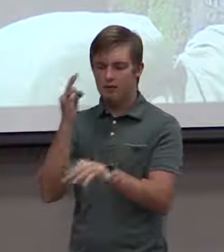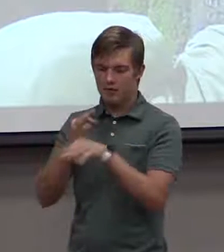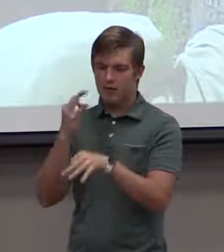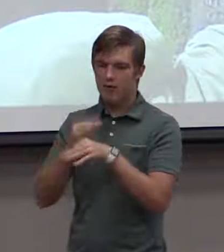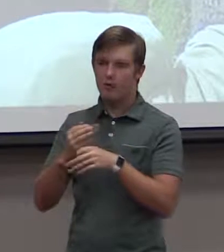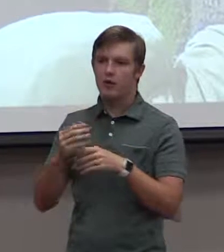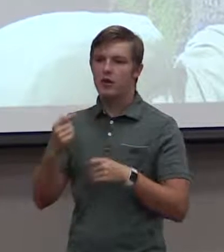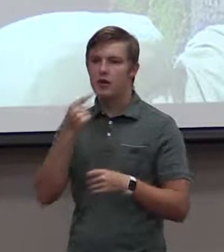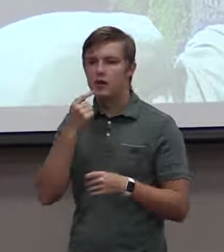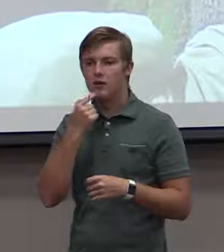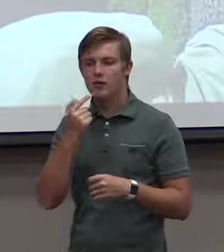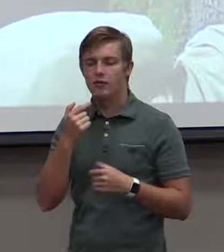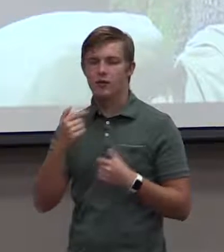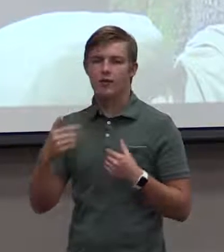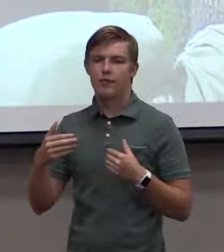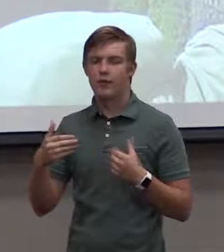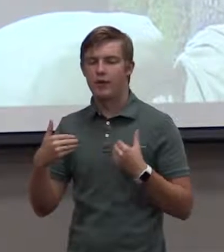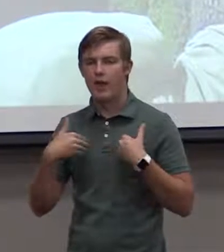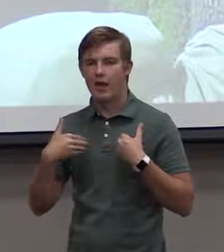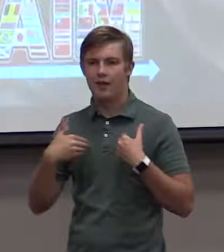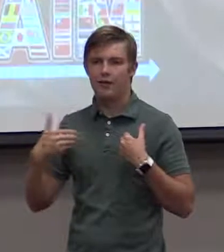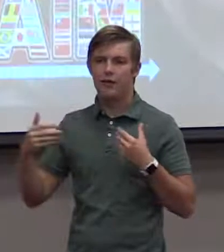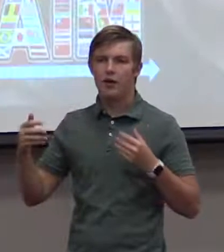I, send me attitude.